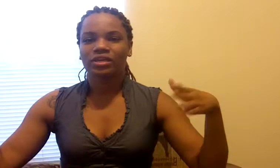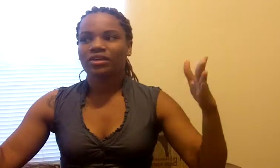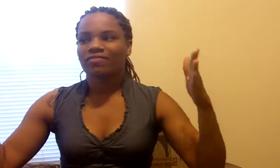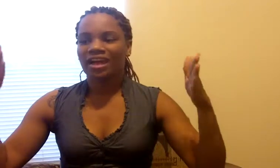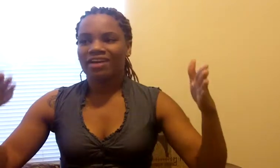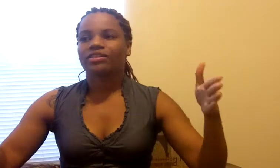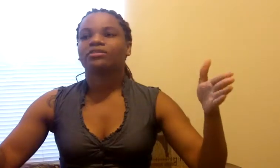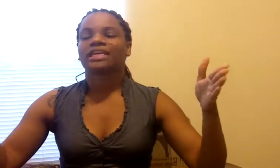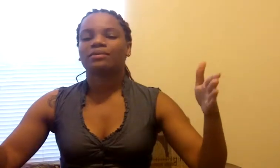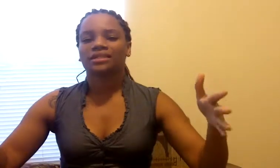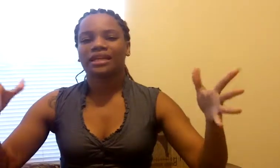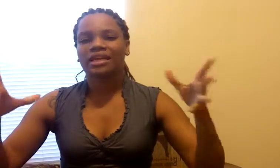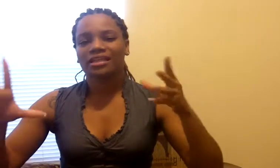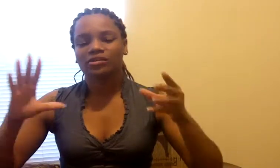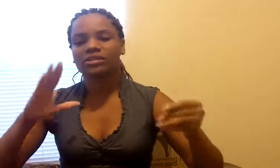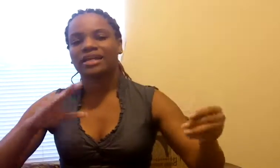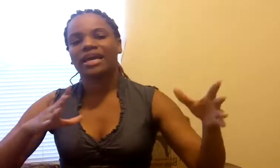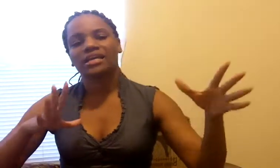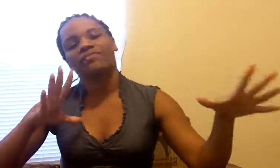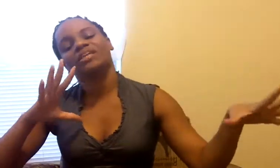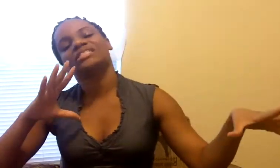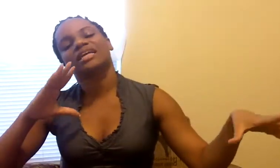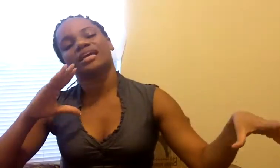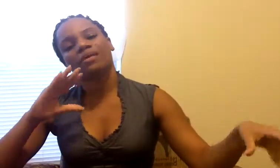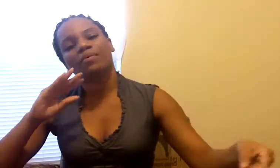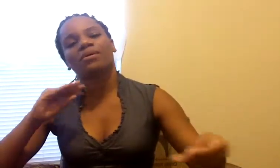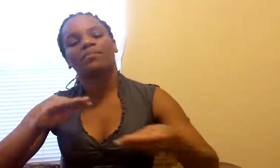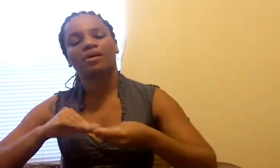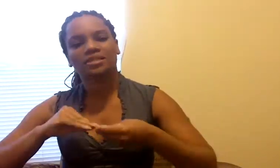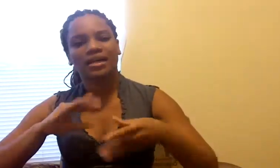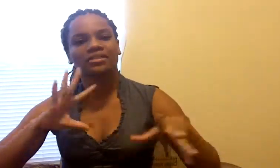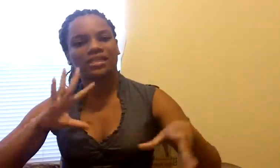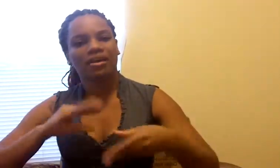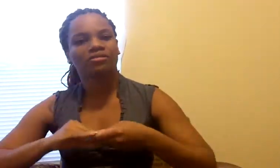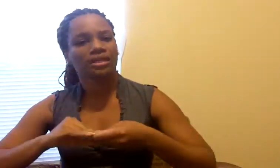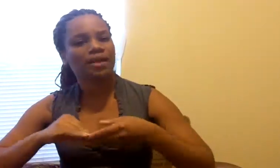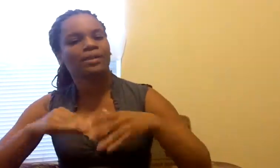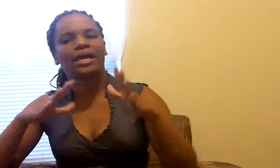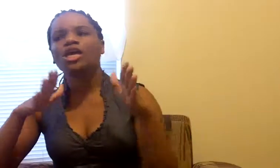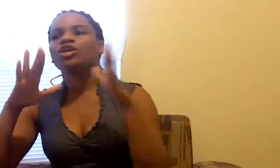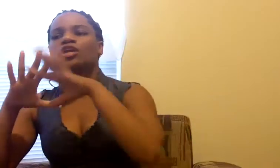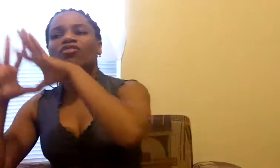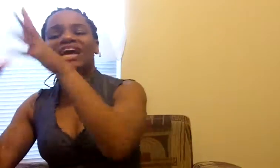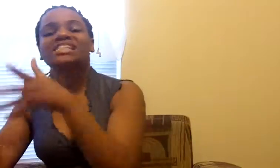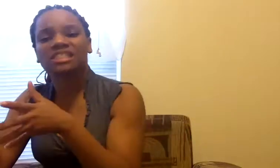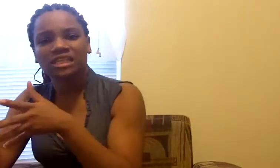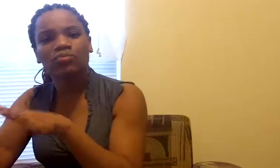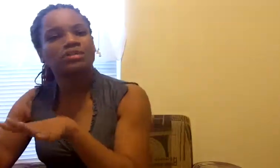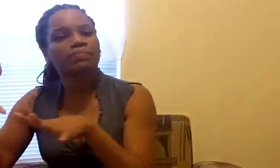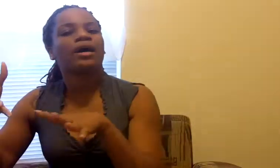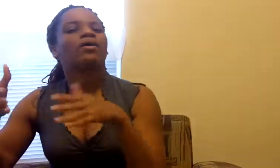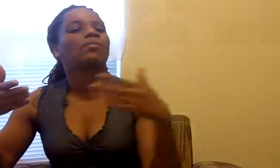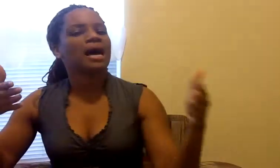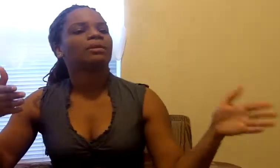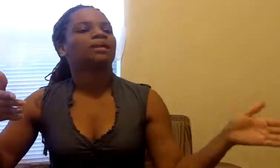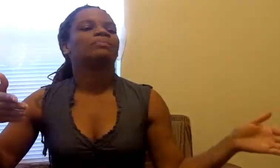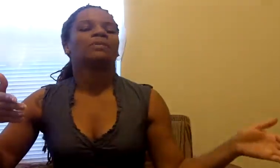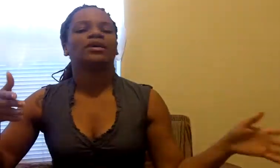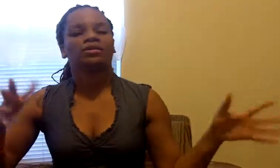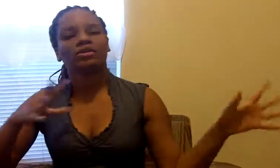if they have closed caption, they can catch on to that, and if it's any important parts, I can just add on to that and be like, that scene was about blah blah blah blah blah. You can